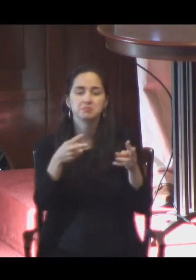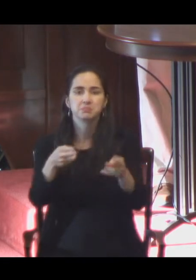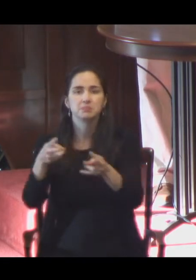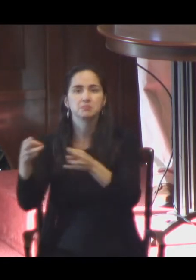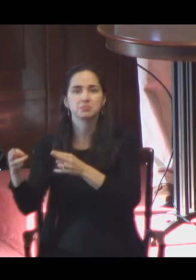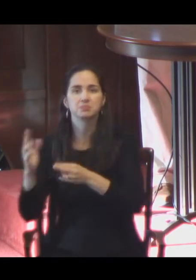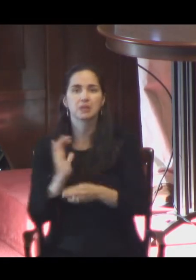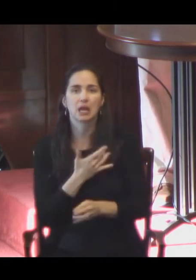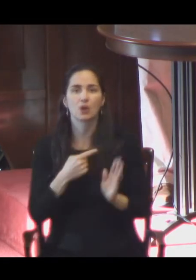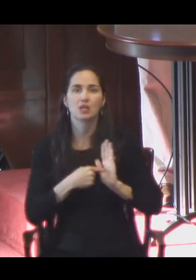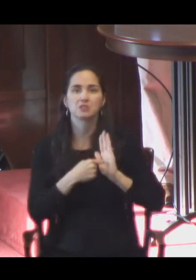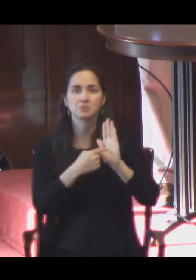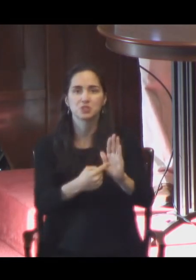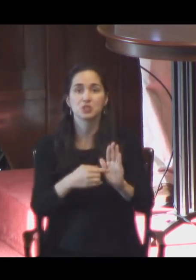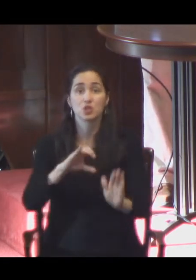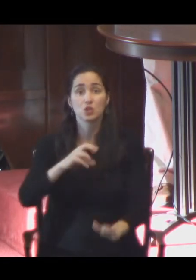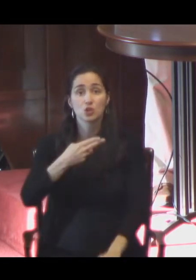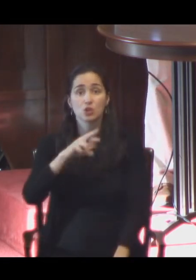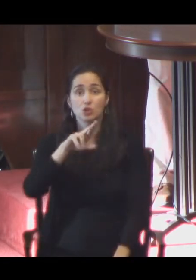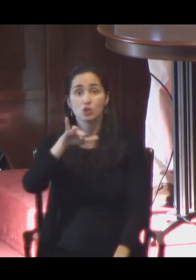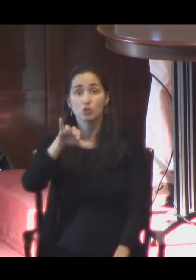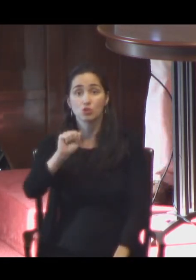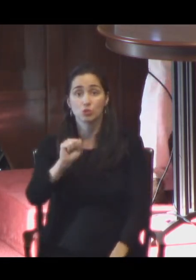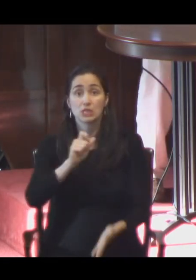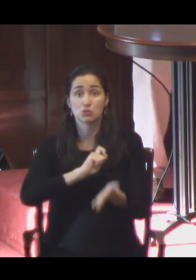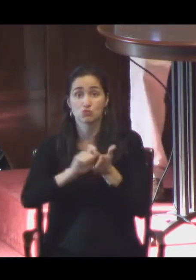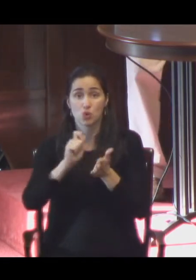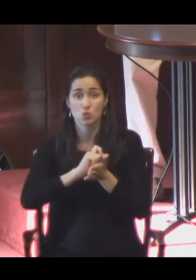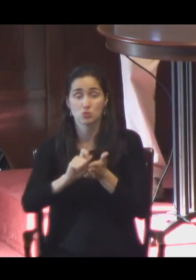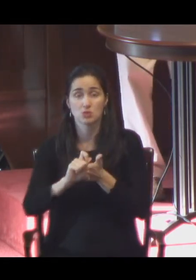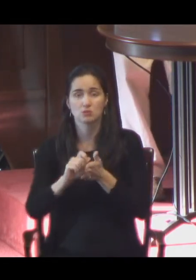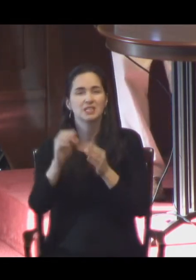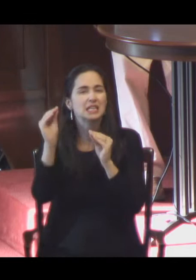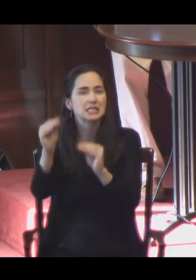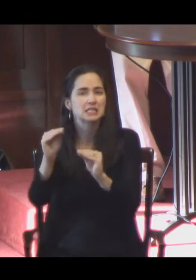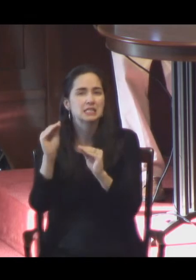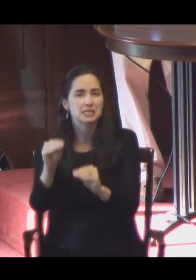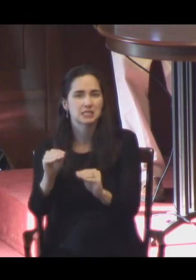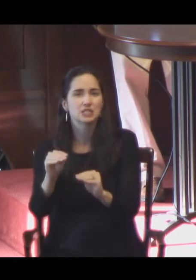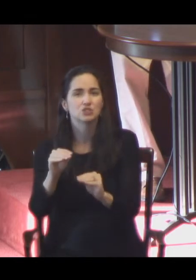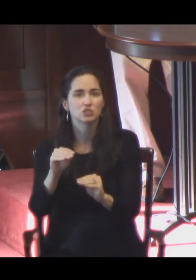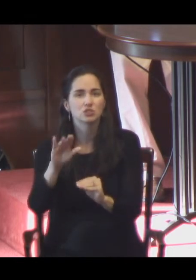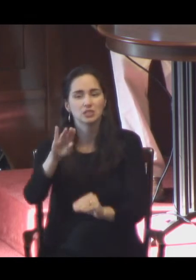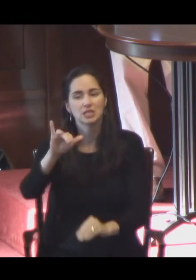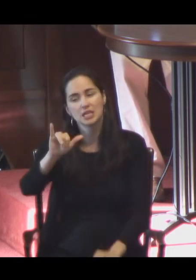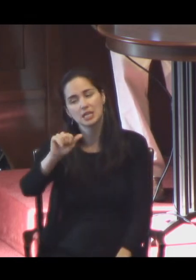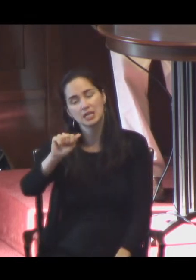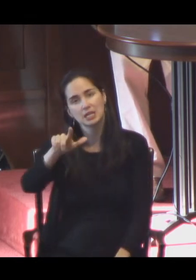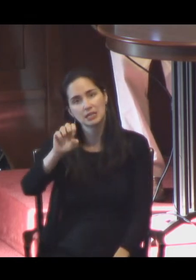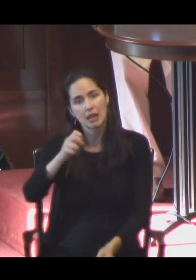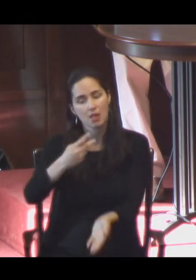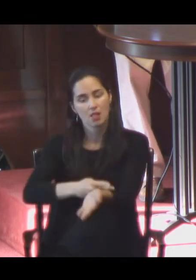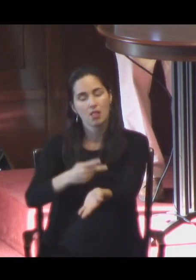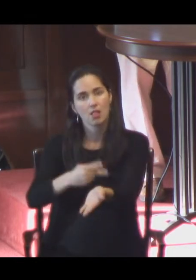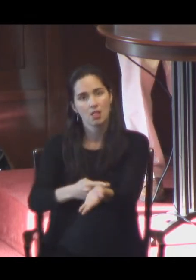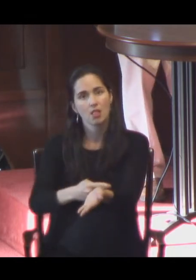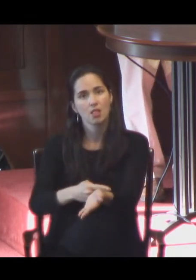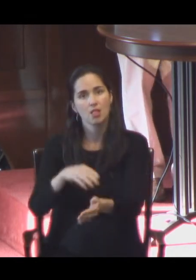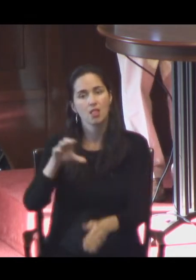Chris wrote. Chris, by the way, teaches graduate composition at Yale University. He's a really humble man and a truly gifted